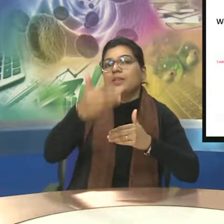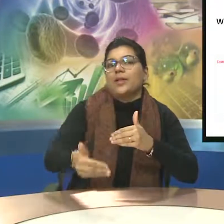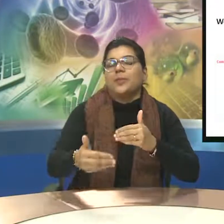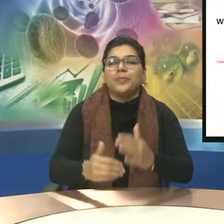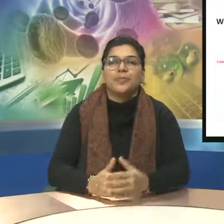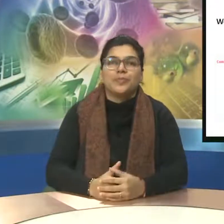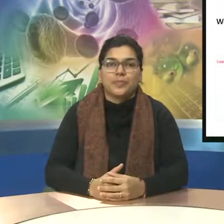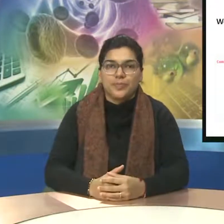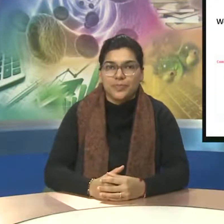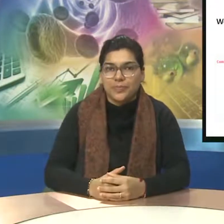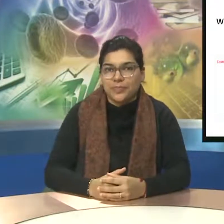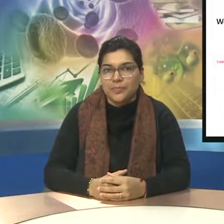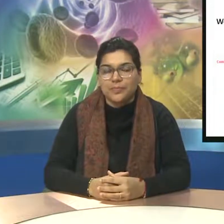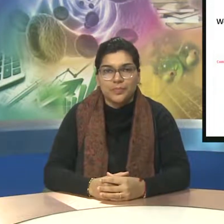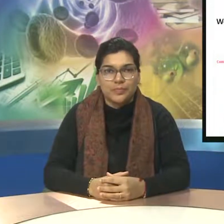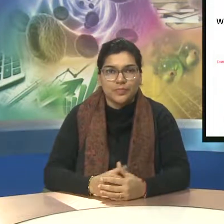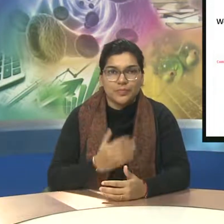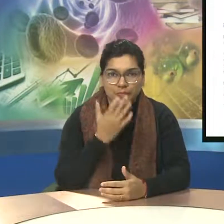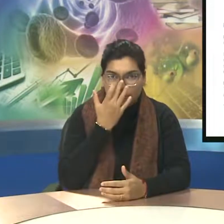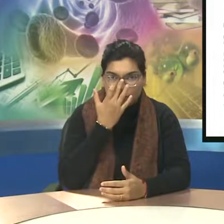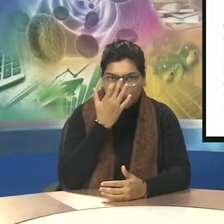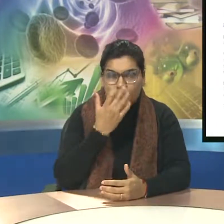it will be shown by the green wavy line.